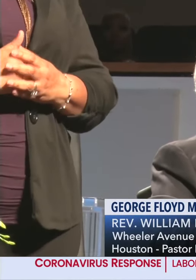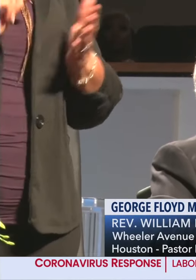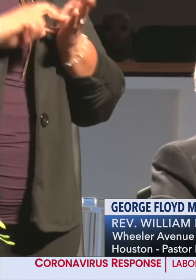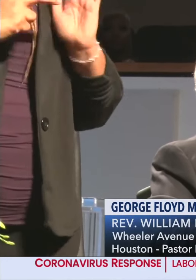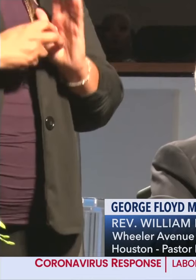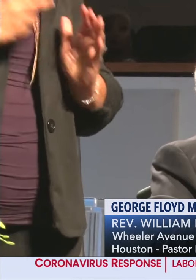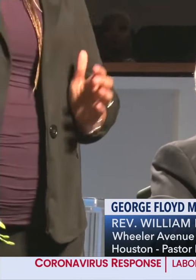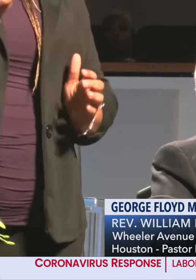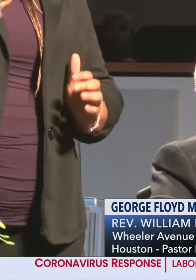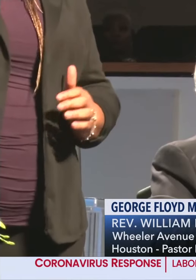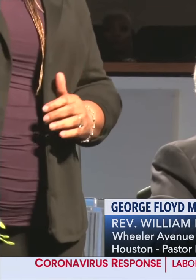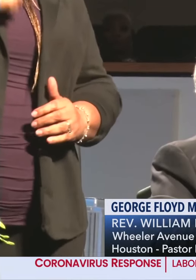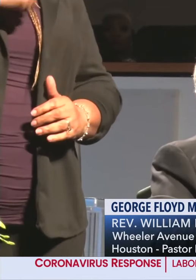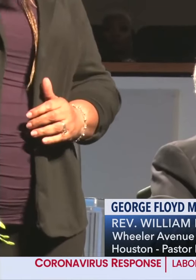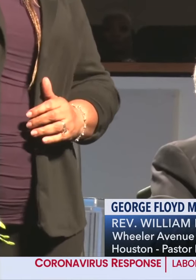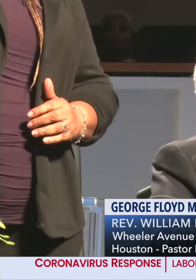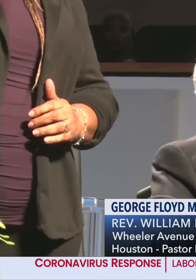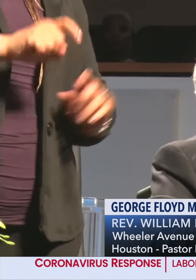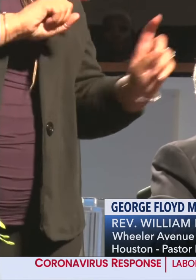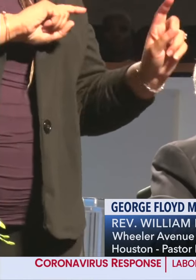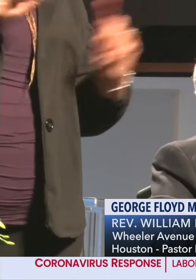we have to go and vote.